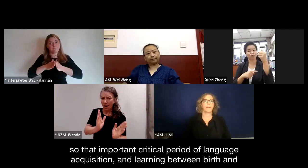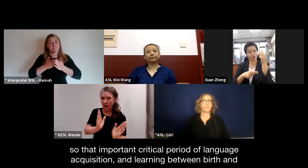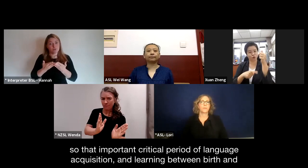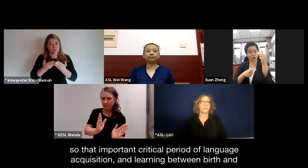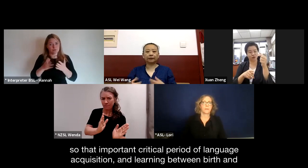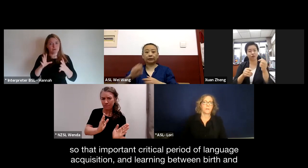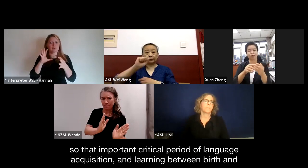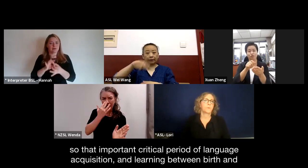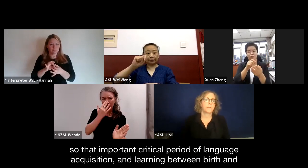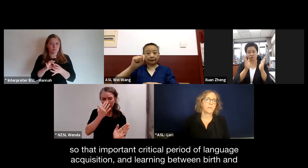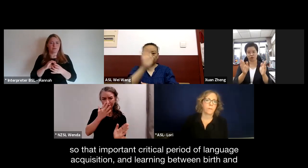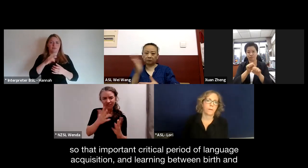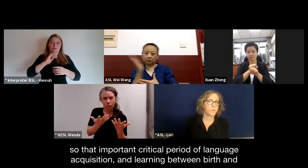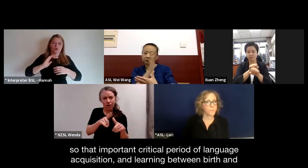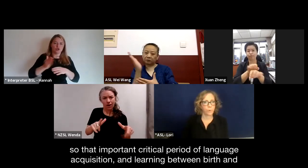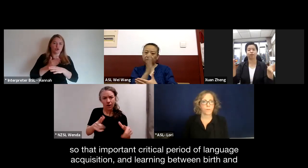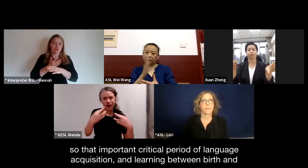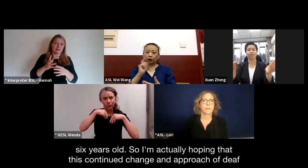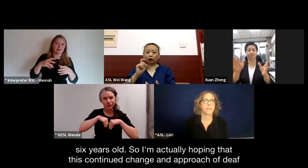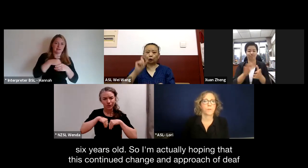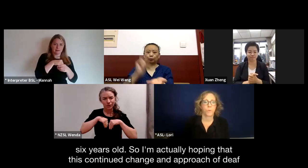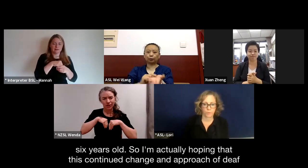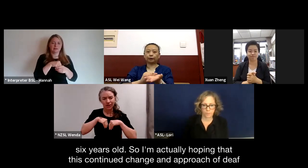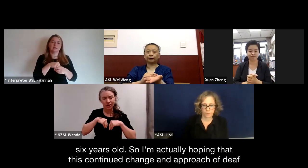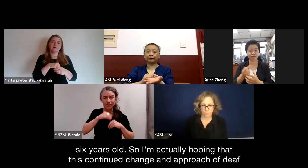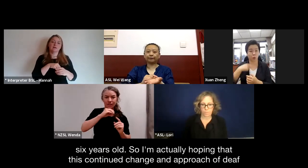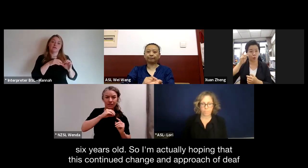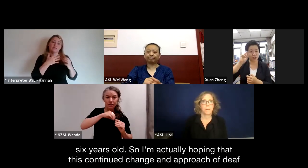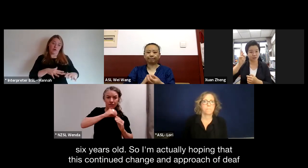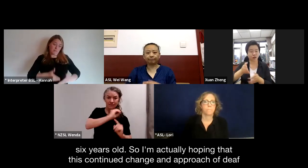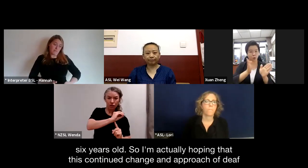and learning between birth and six years old.